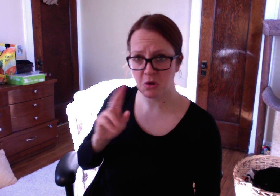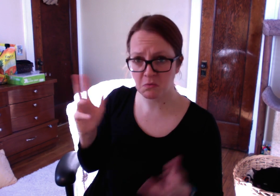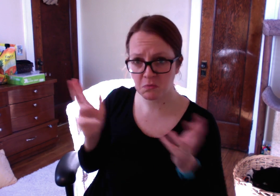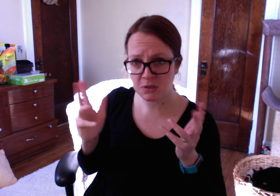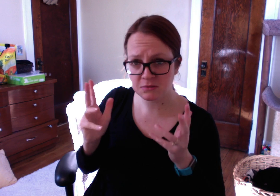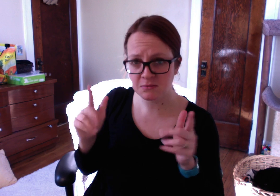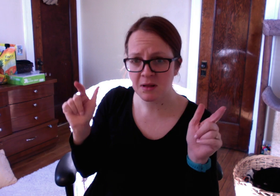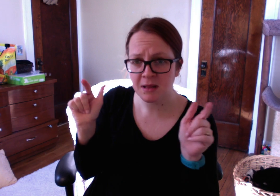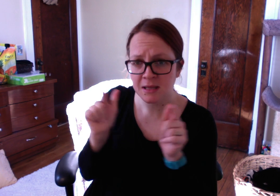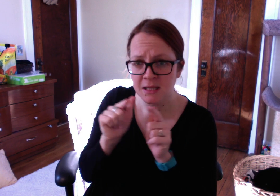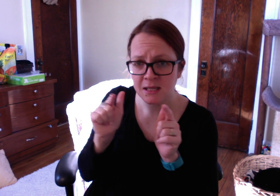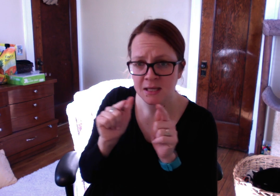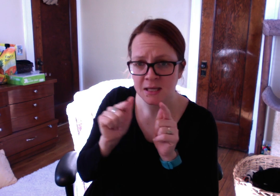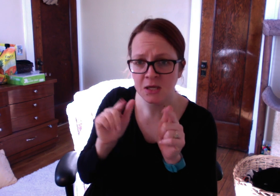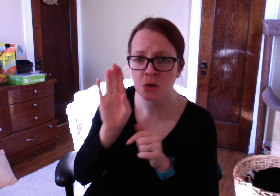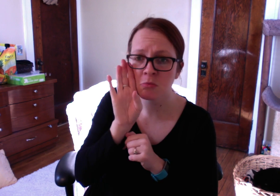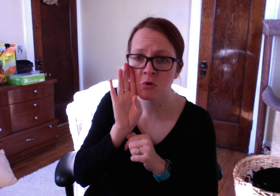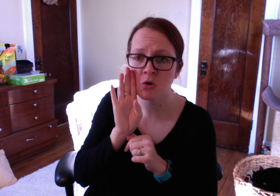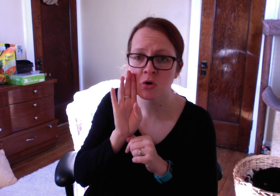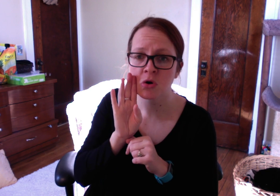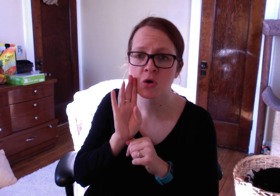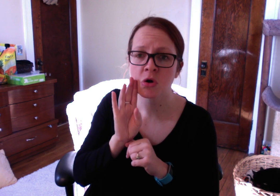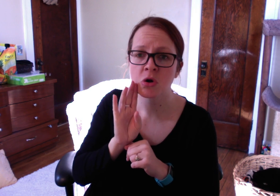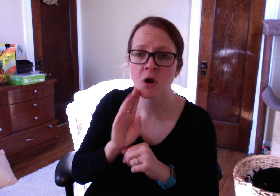squirrel standing on his hind legs.